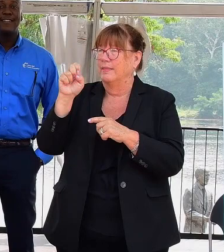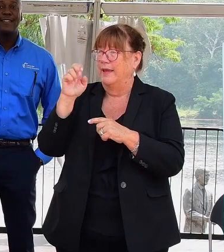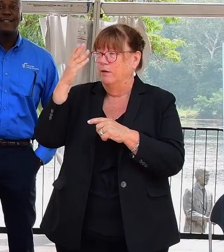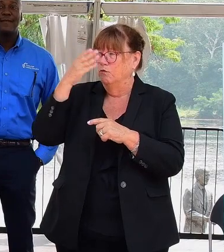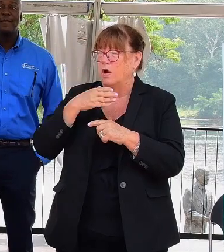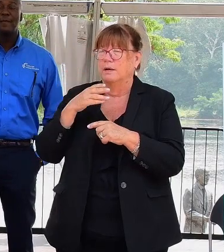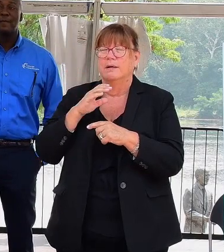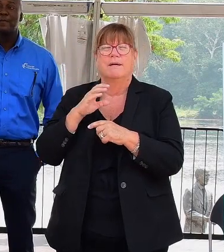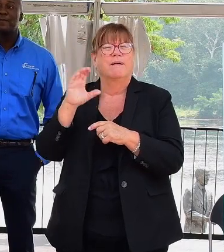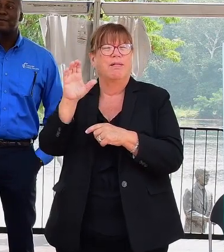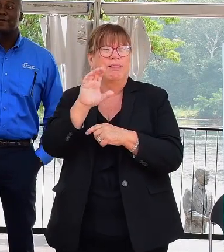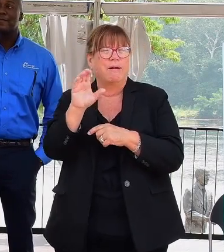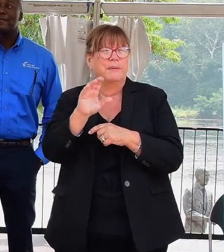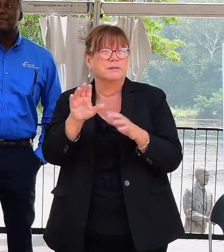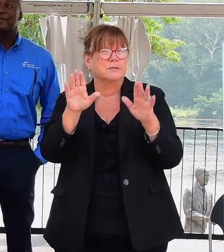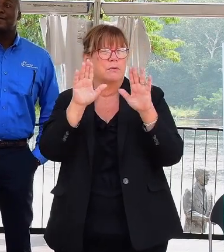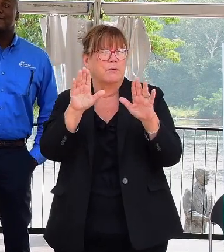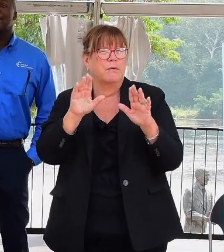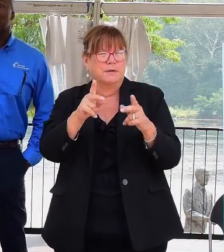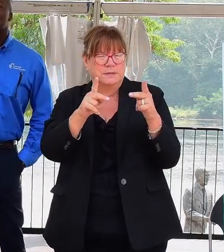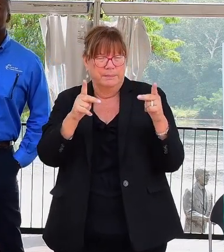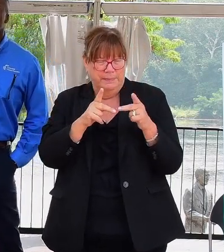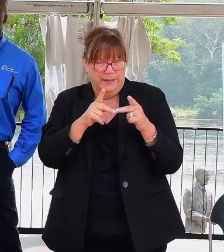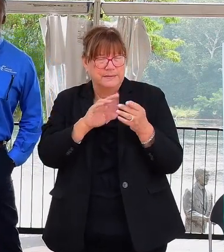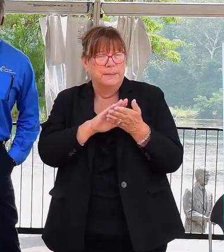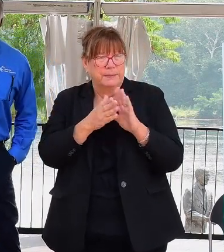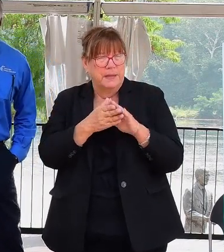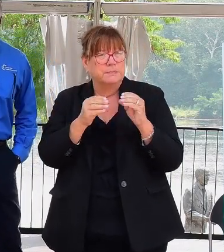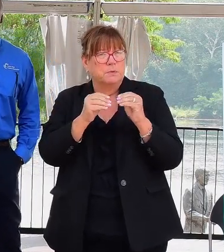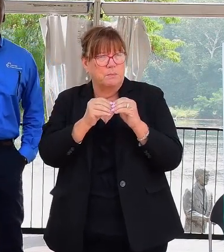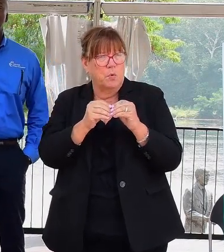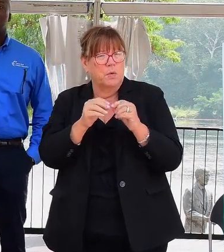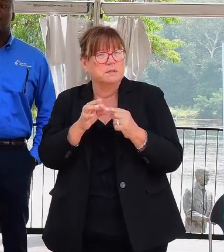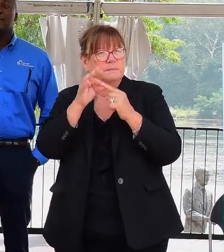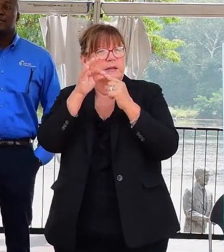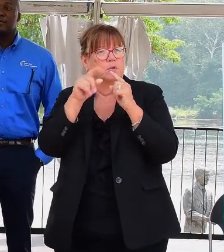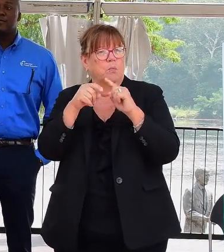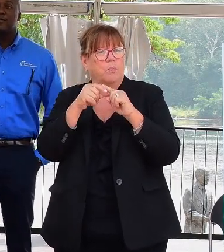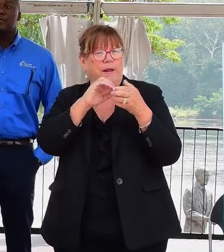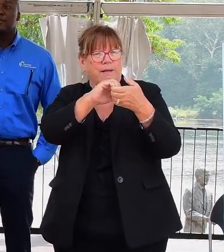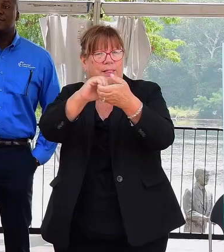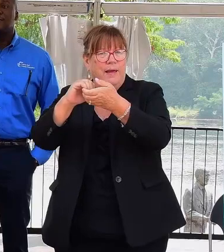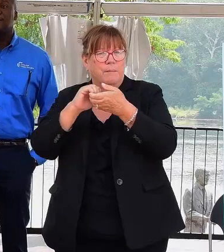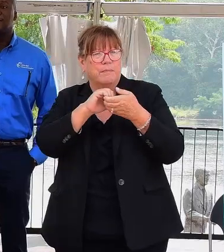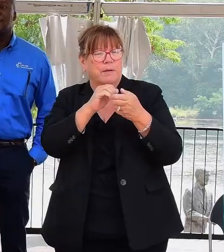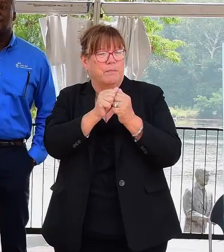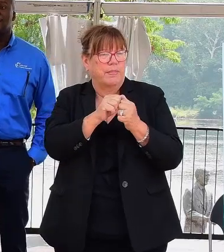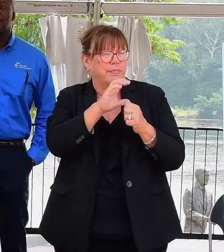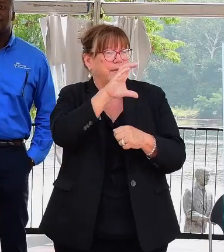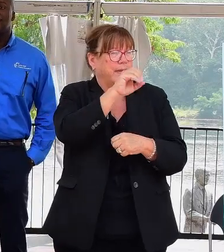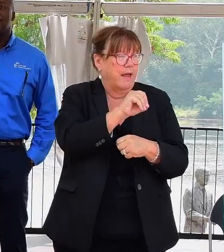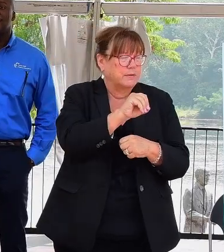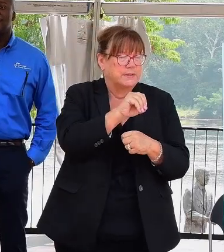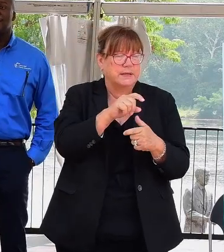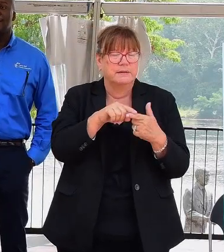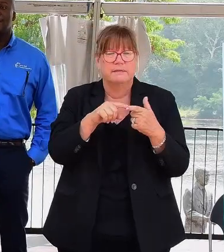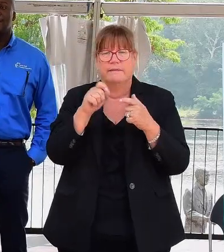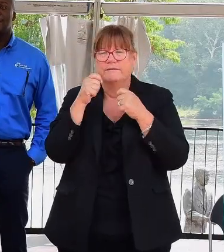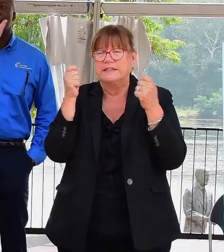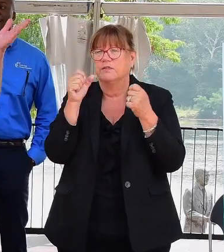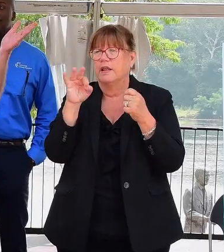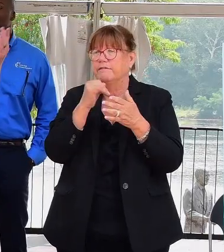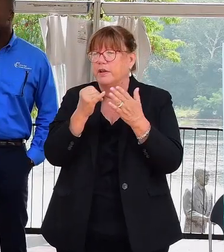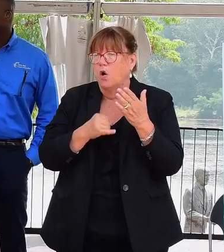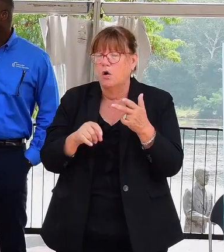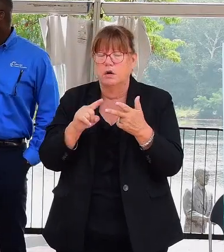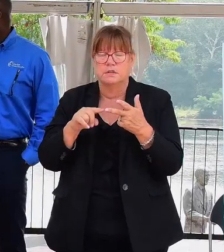is a remarkable place made more remarkable by collaboration between partners like the county, Columbia Festival of the Art, the volunteers